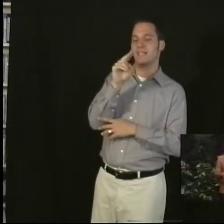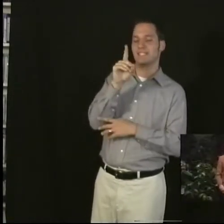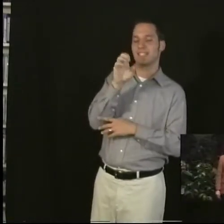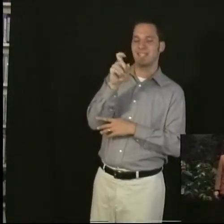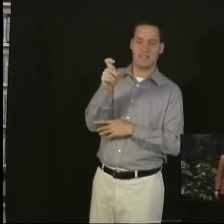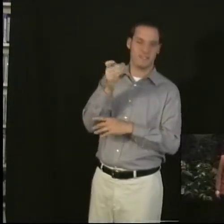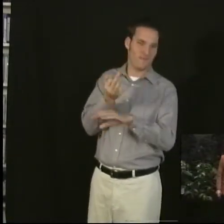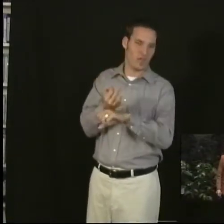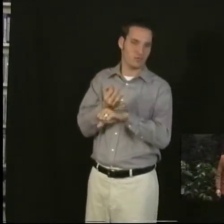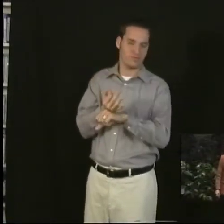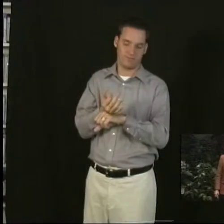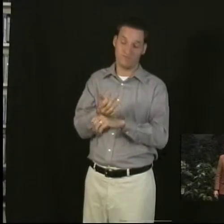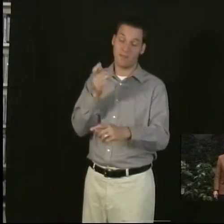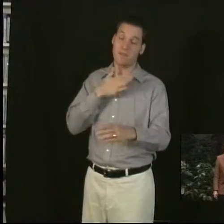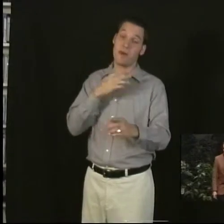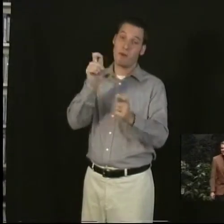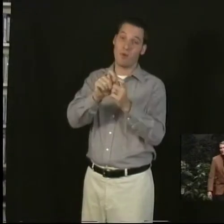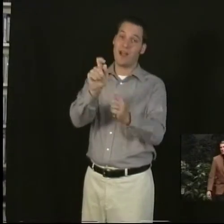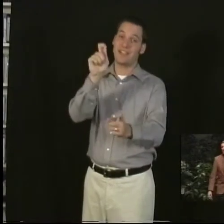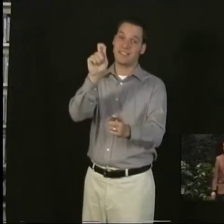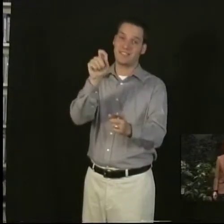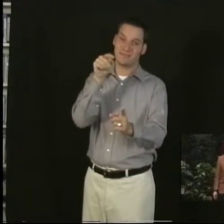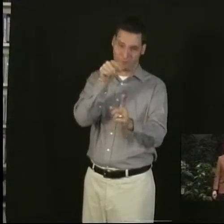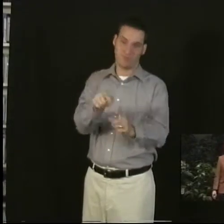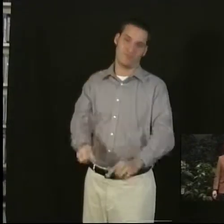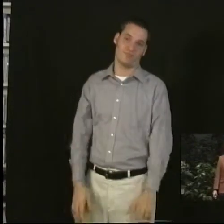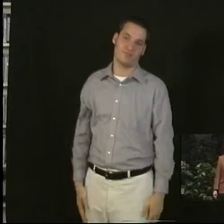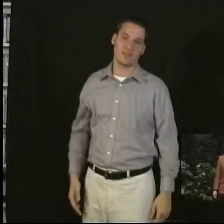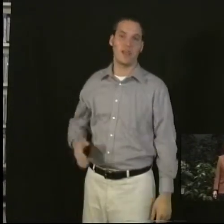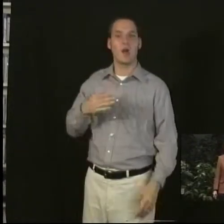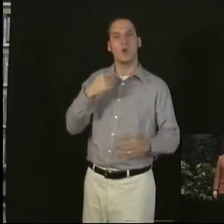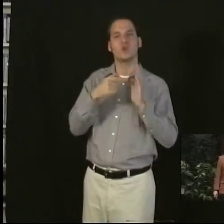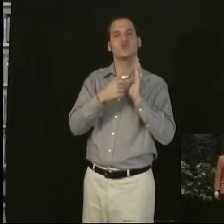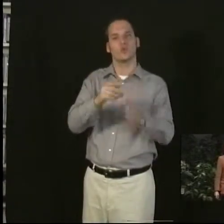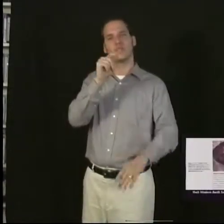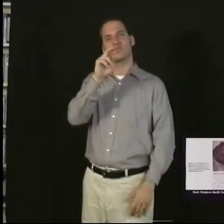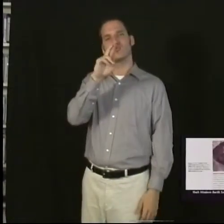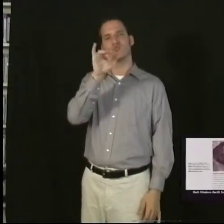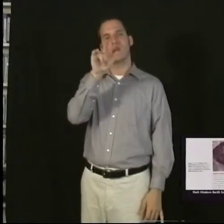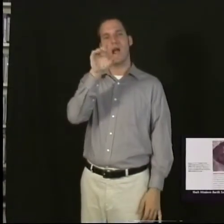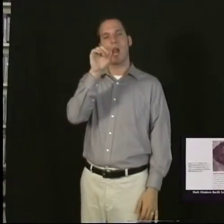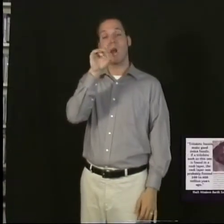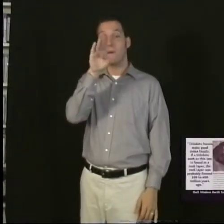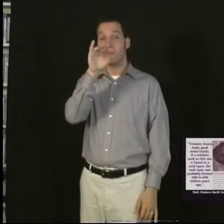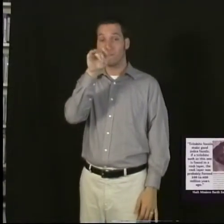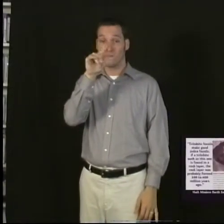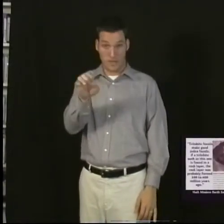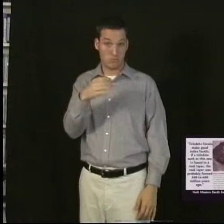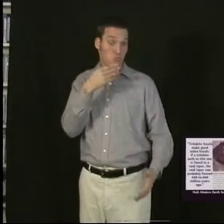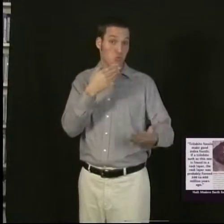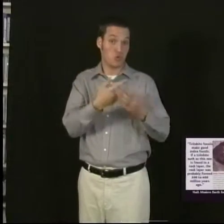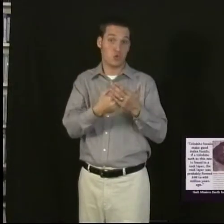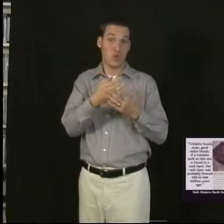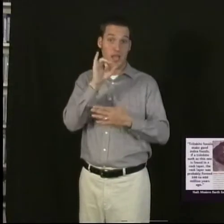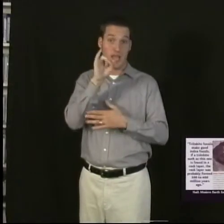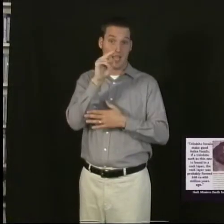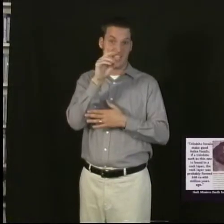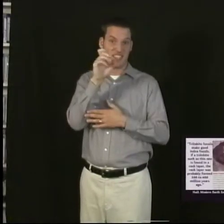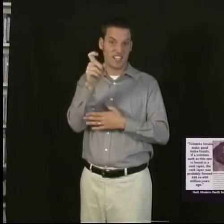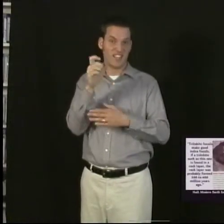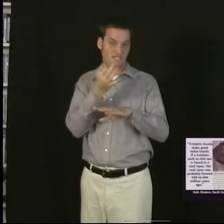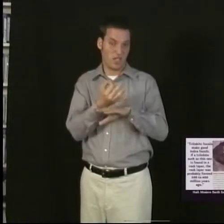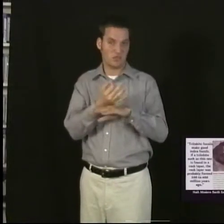Precisely my point. This textbook shows the kids a trilobite. And it says a trilobite's a good index fossil. If you find a trilobite, it probably lived